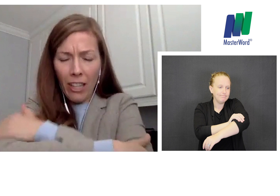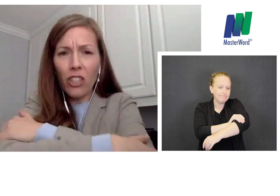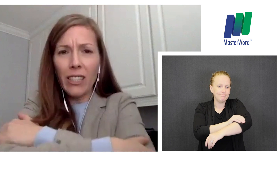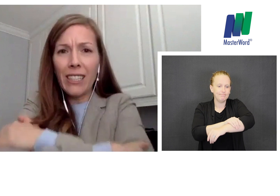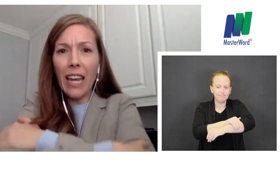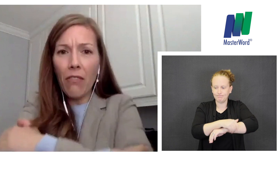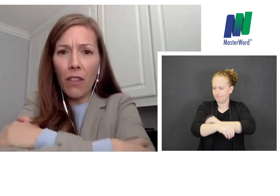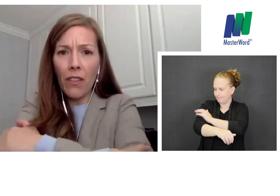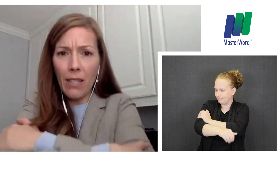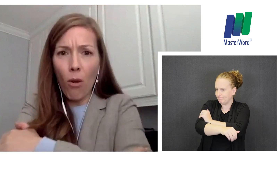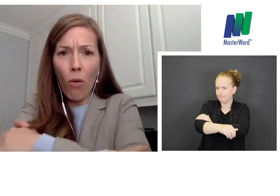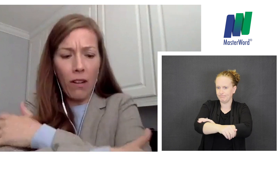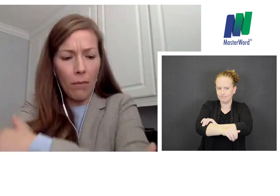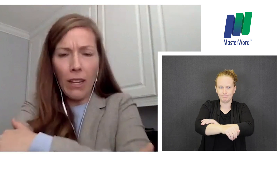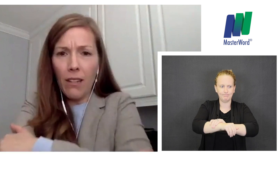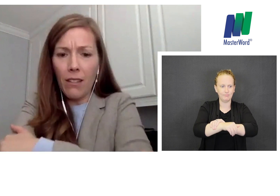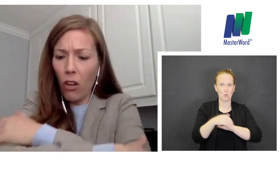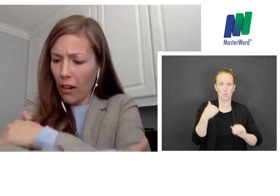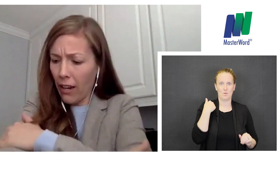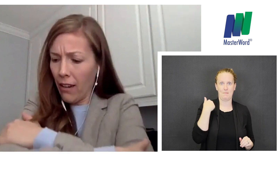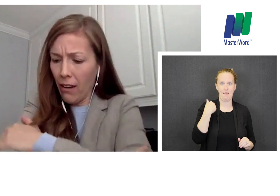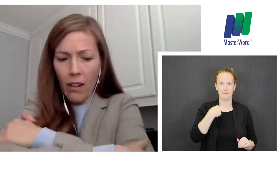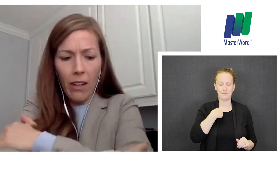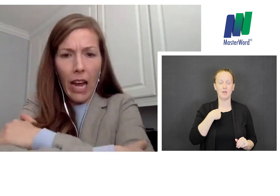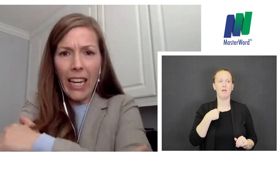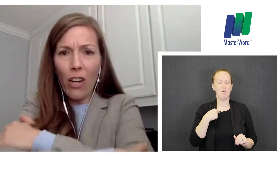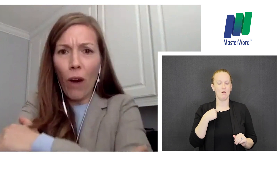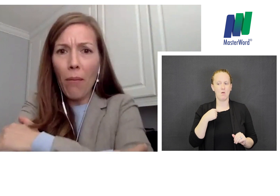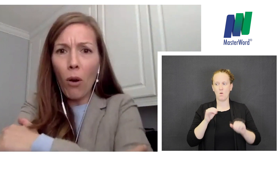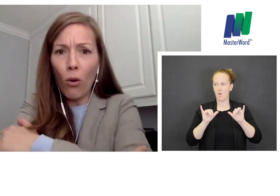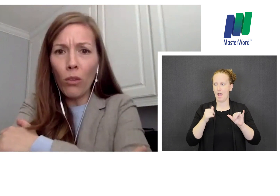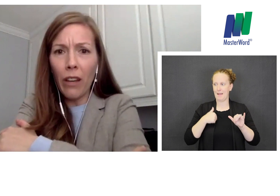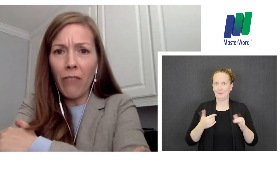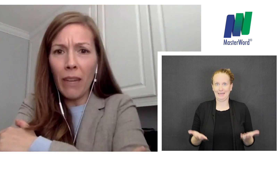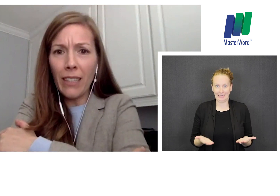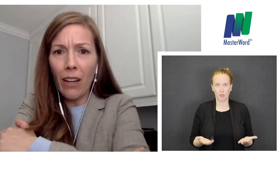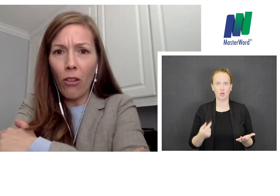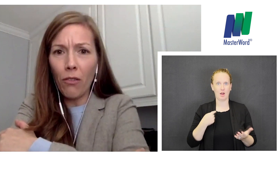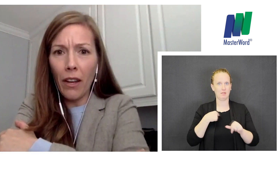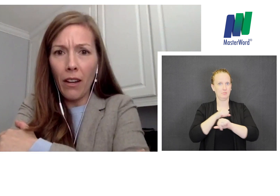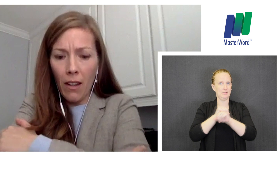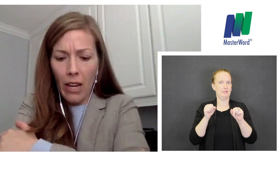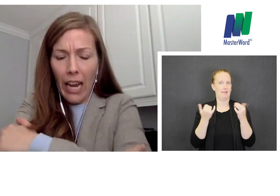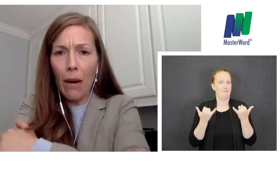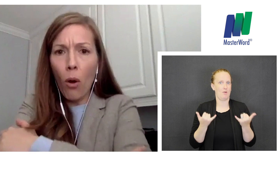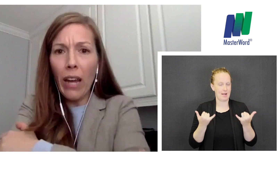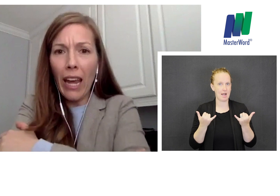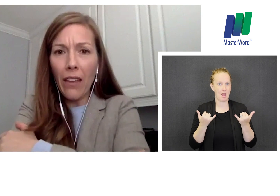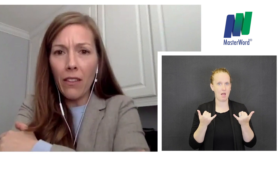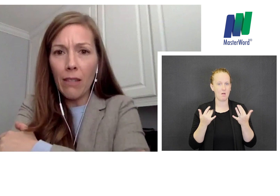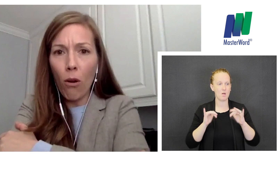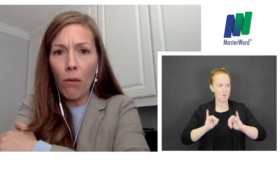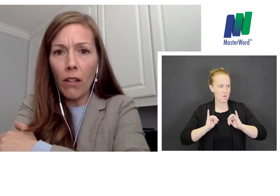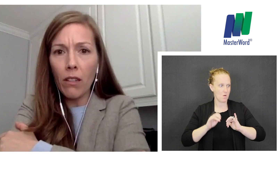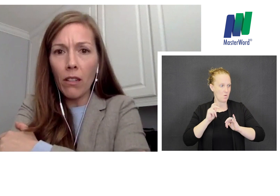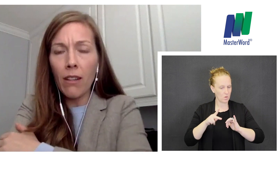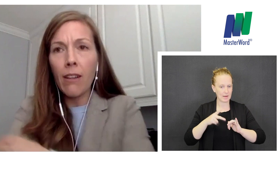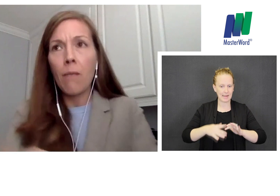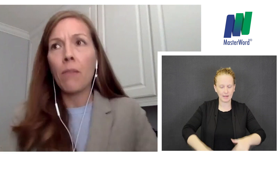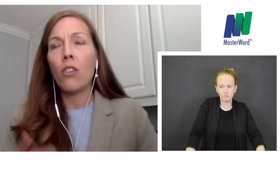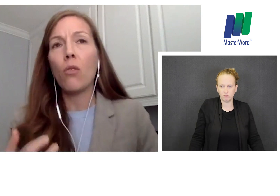and I'm actually safe in this moment because look, I can grab hold of myself and I'm okay in this